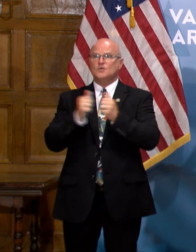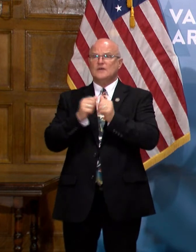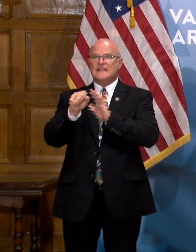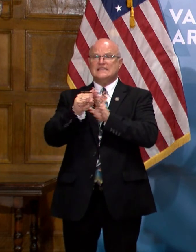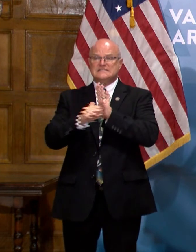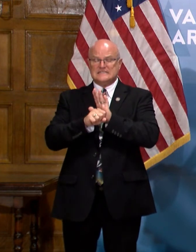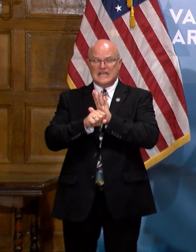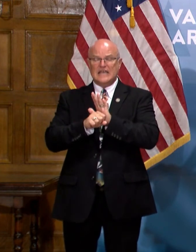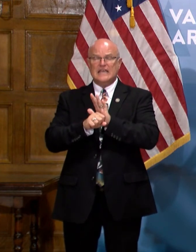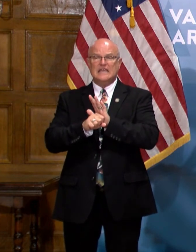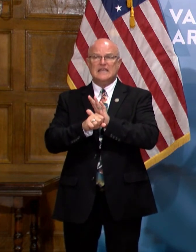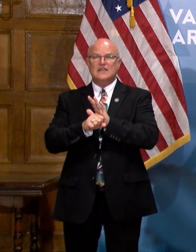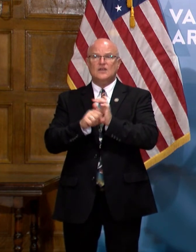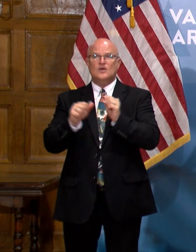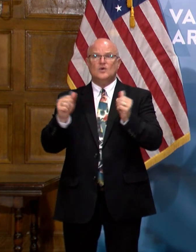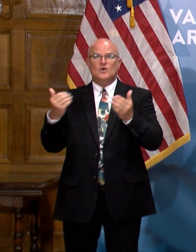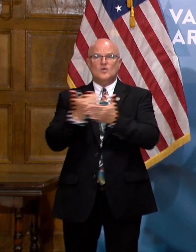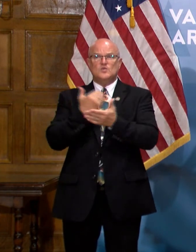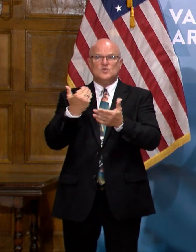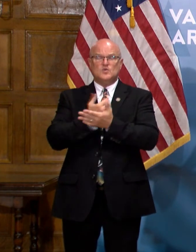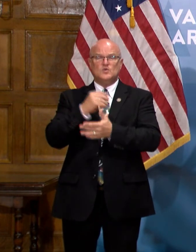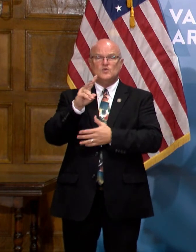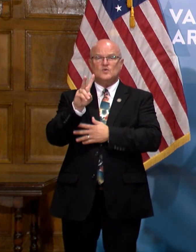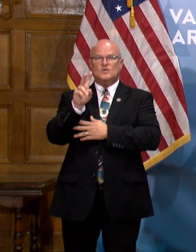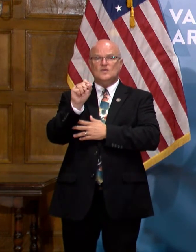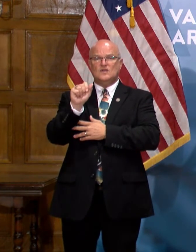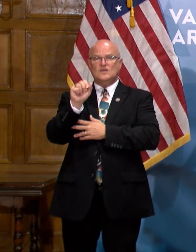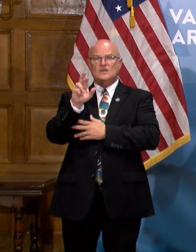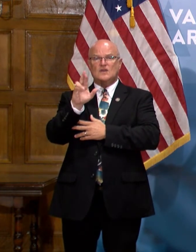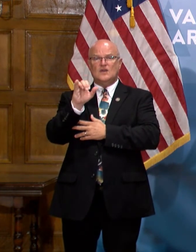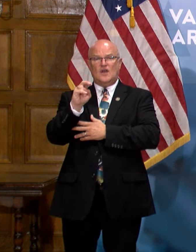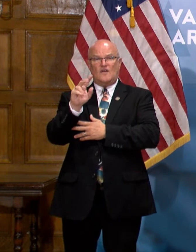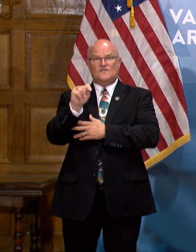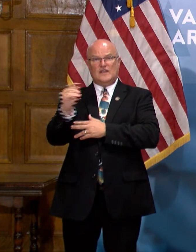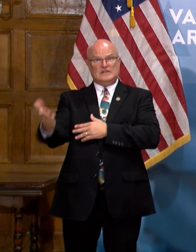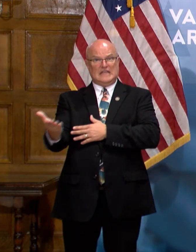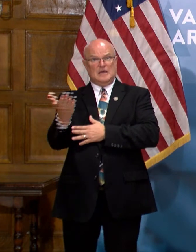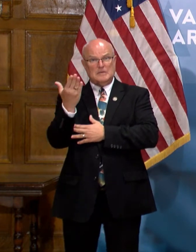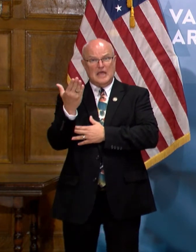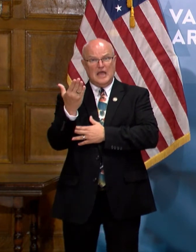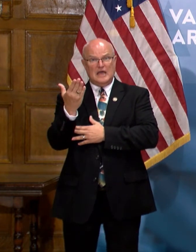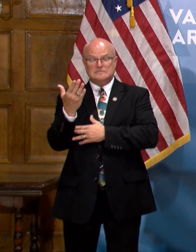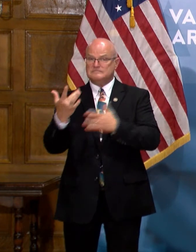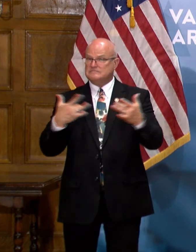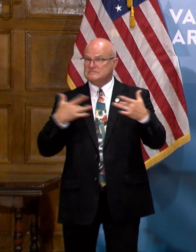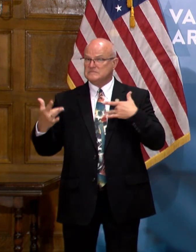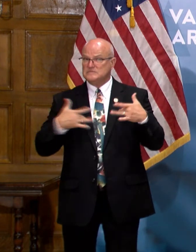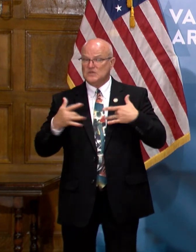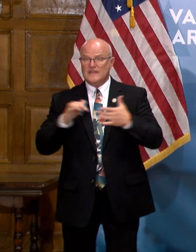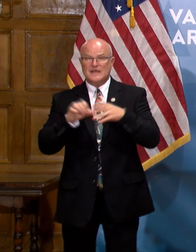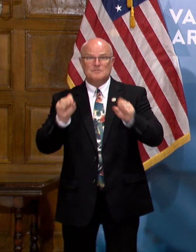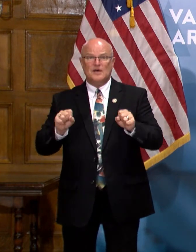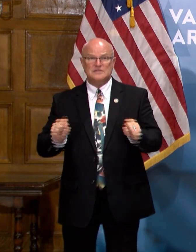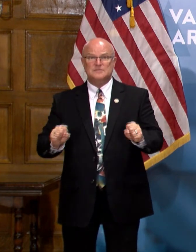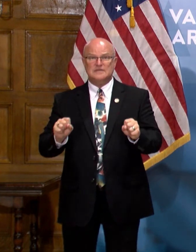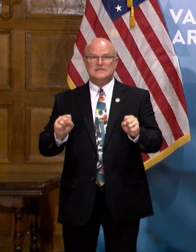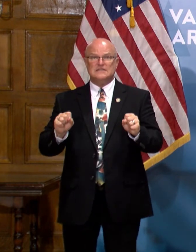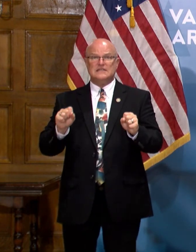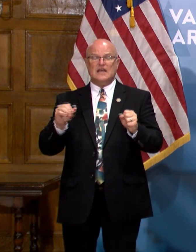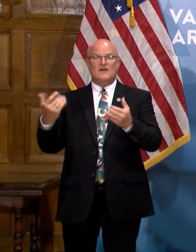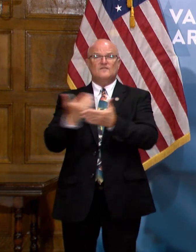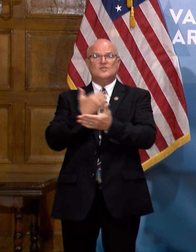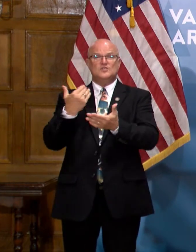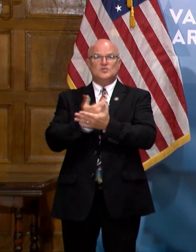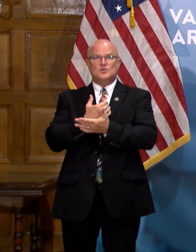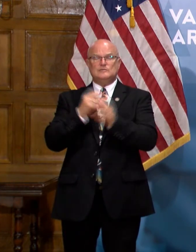state or Dr. Romero with any new variants on the horizon? Is there anything that concerns you guys that there's some possibilities of a